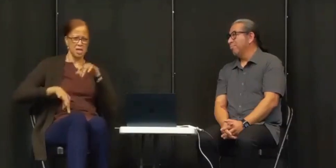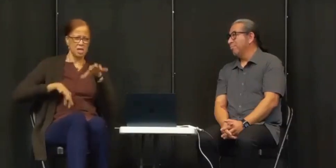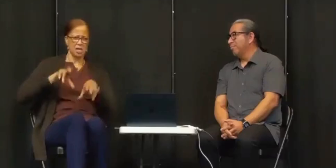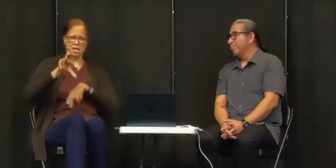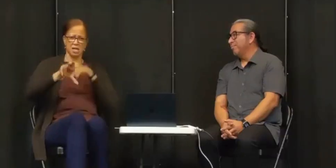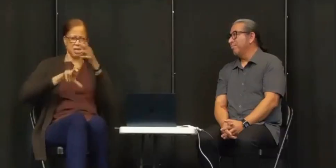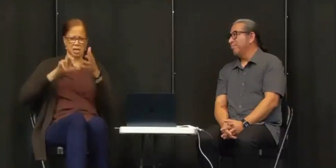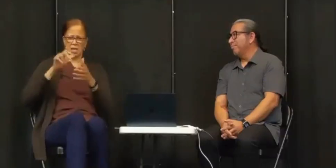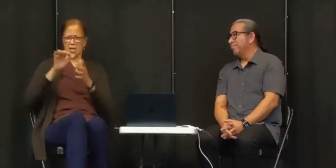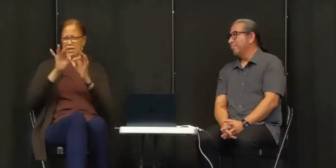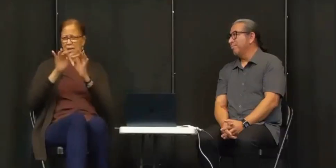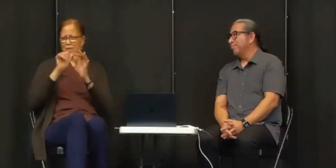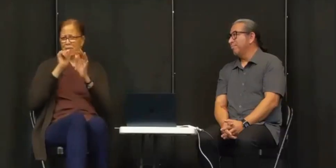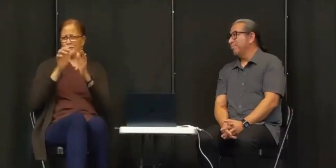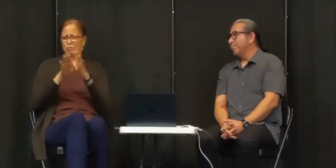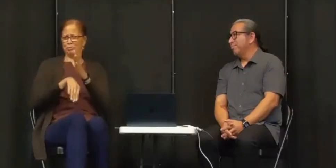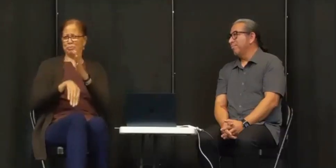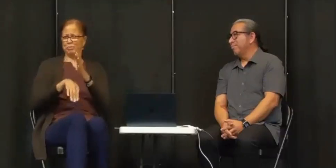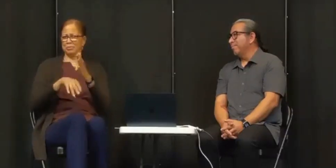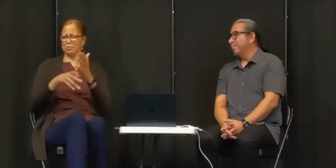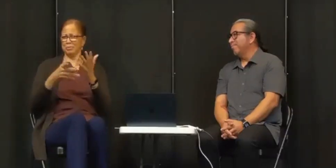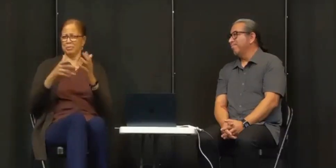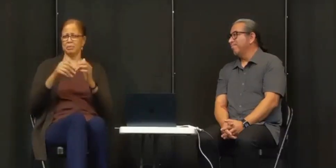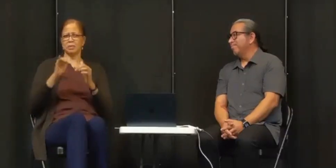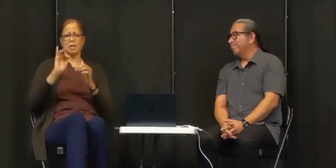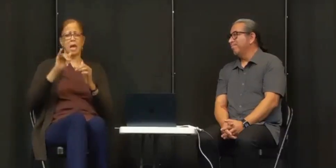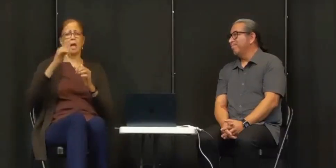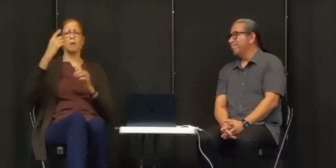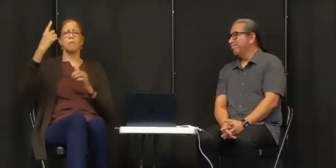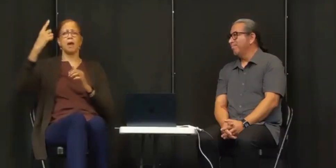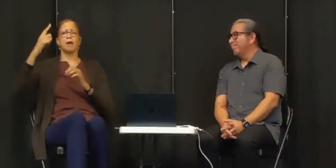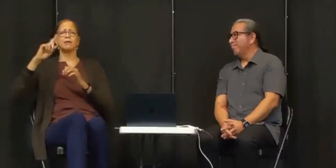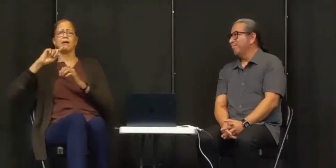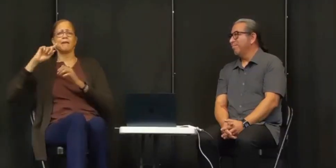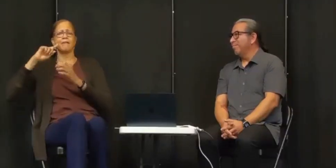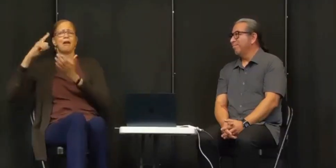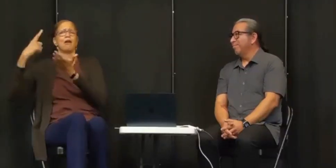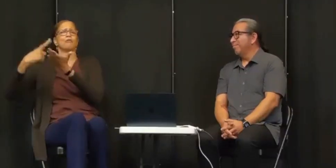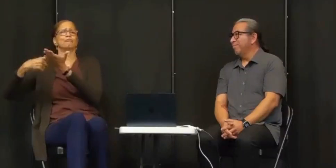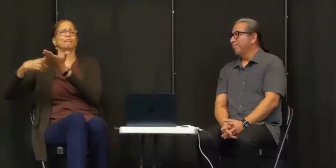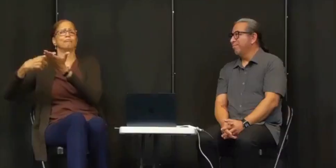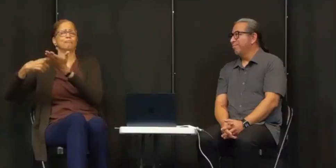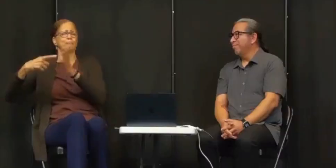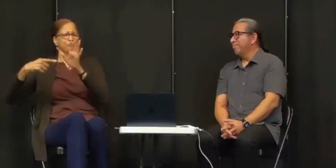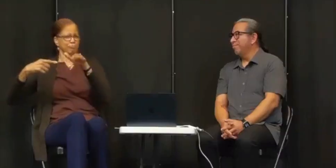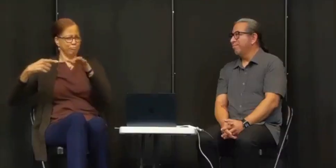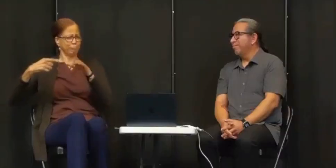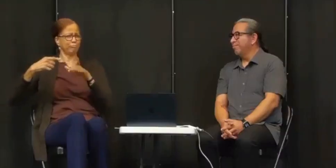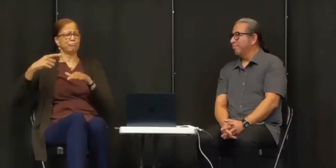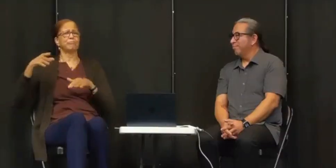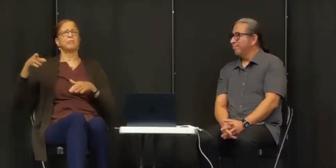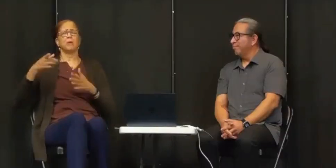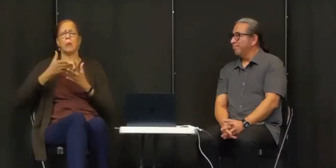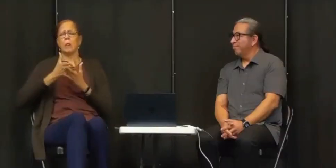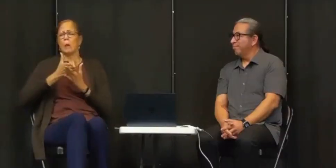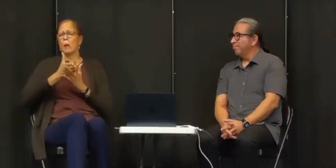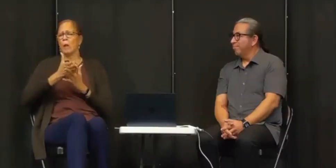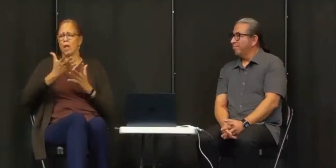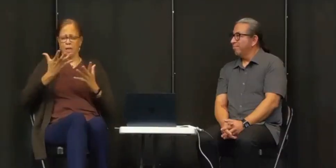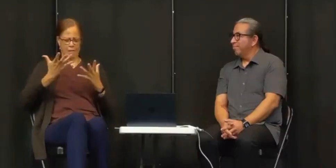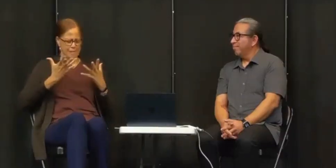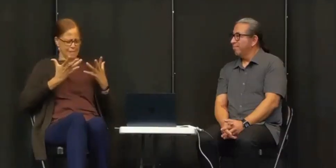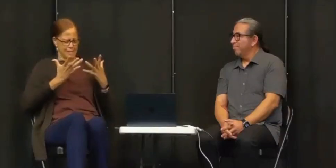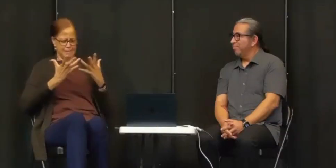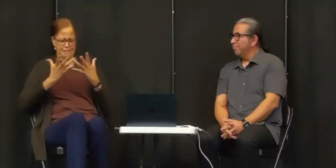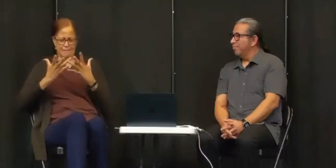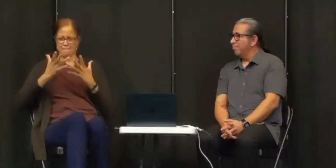for Christmas and Thanksgiving and all these holidays, interpreters don't come cheap. So there may be, the deaf family